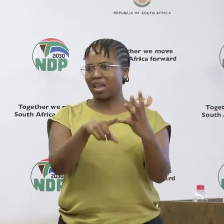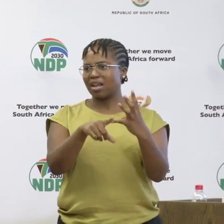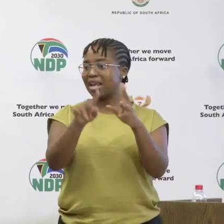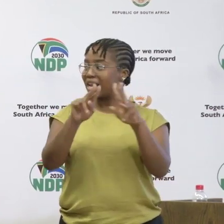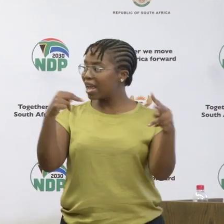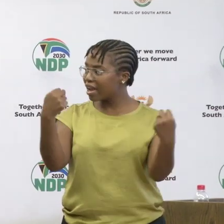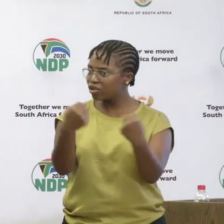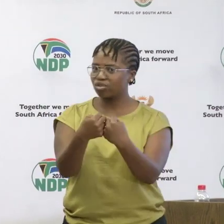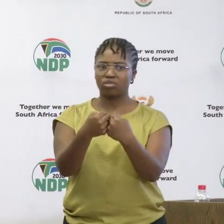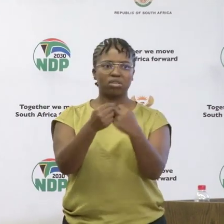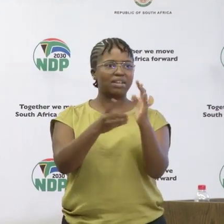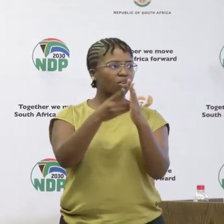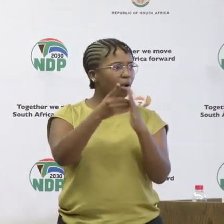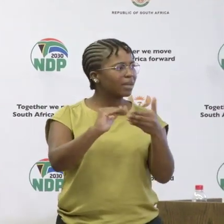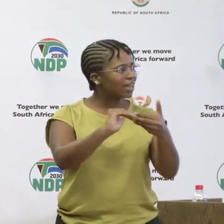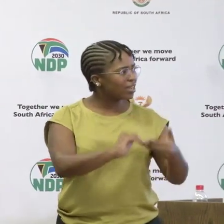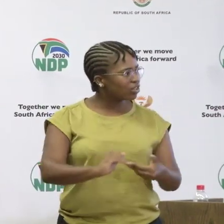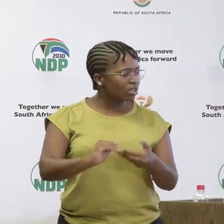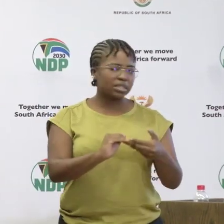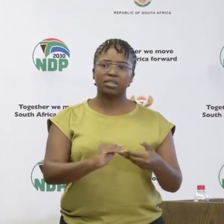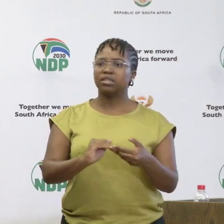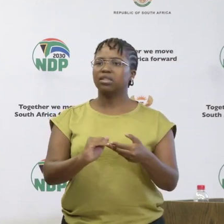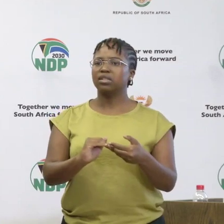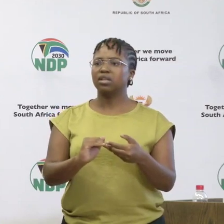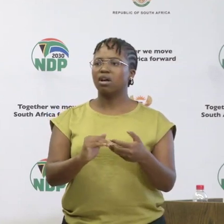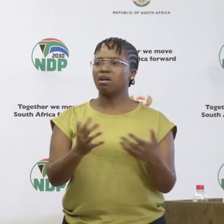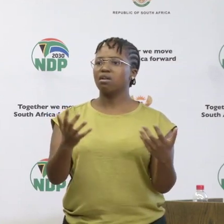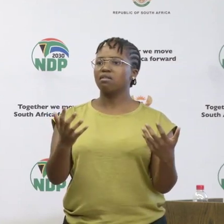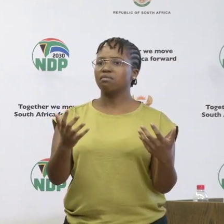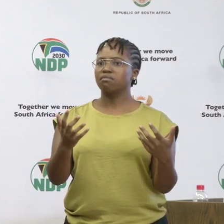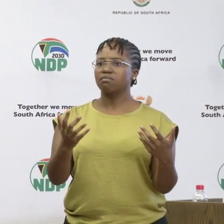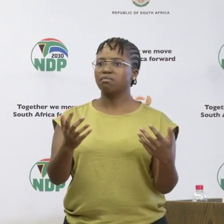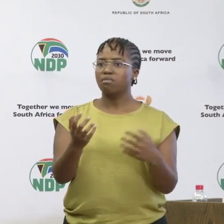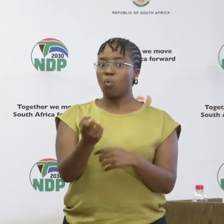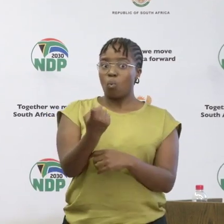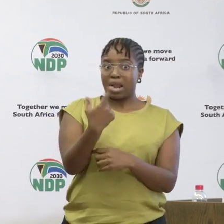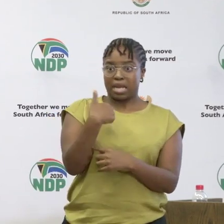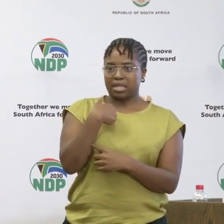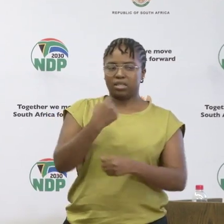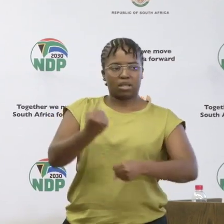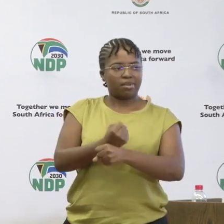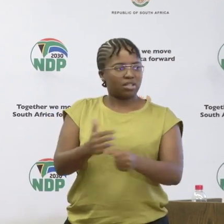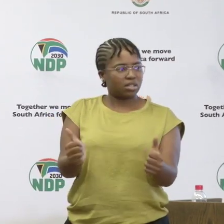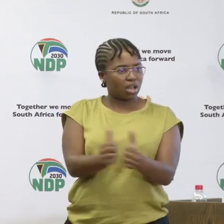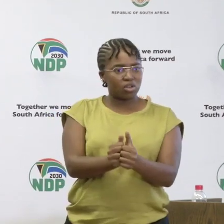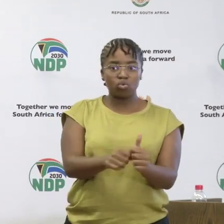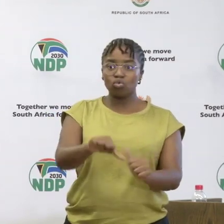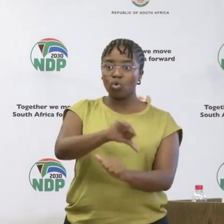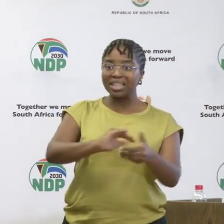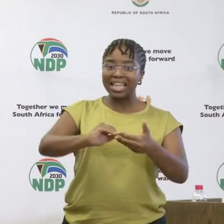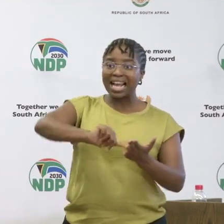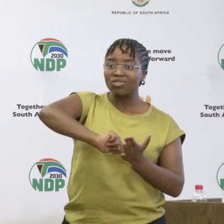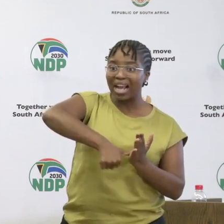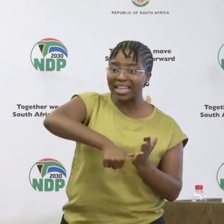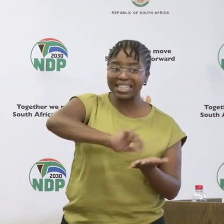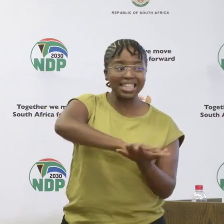National Development Agency, which is one of our entities, South African Social Security Agency, which